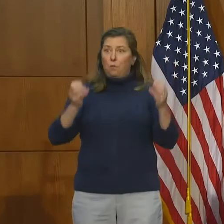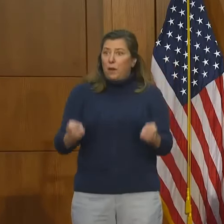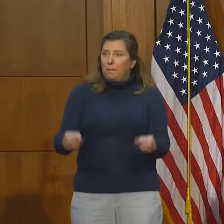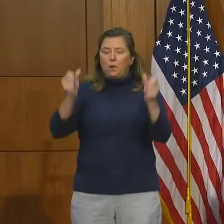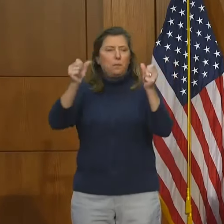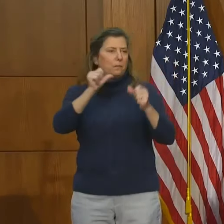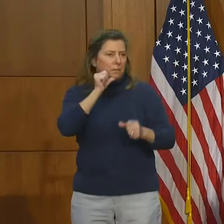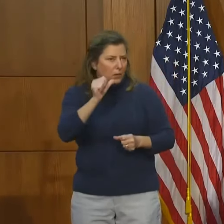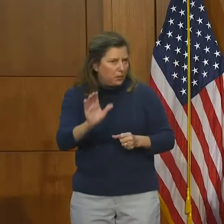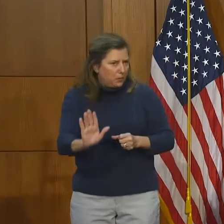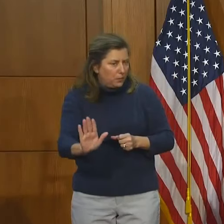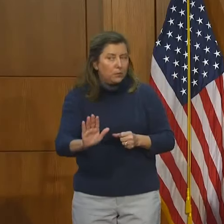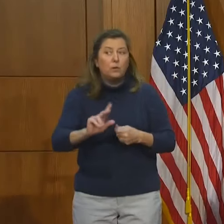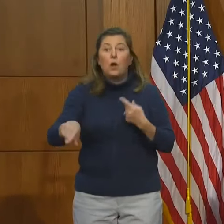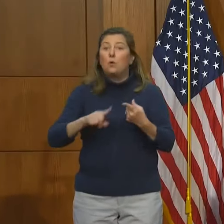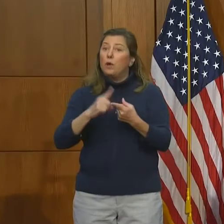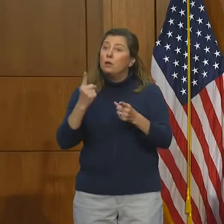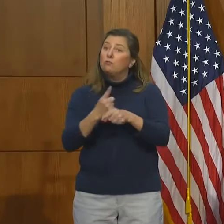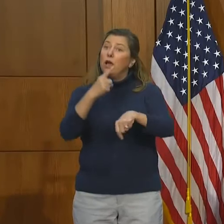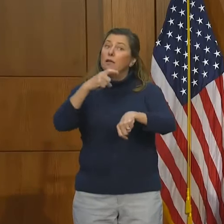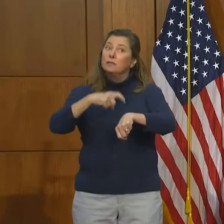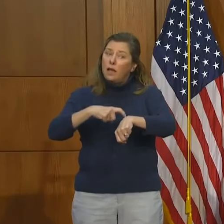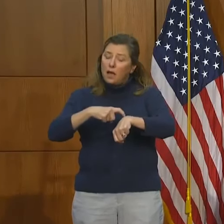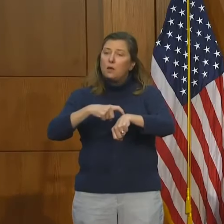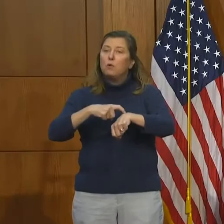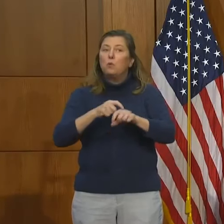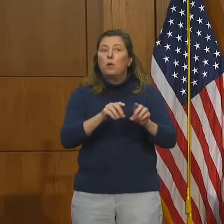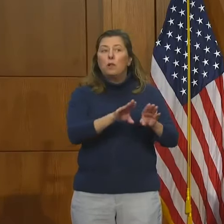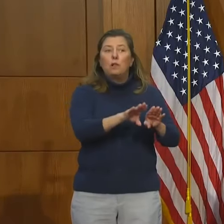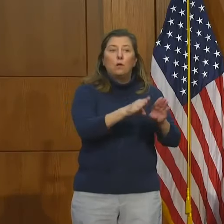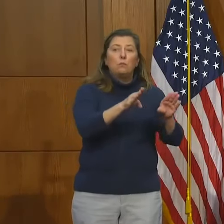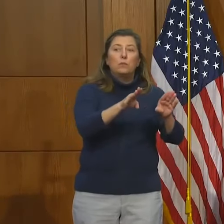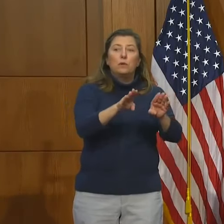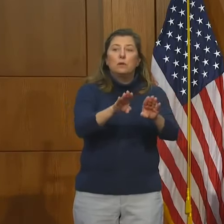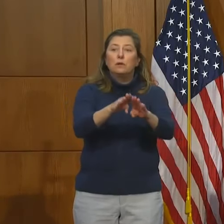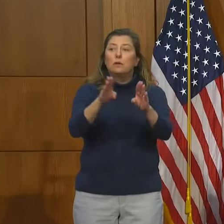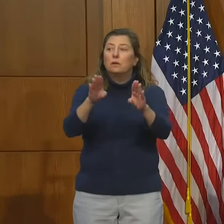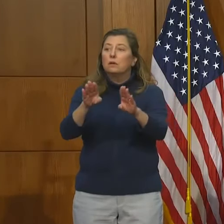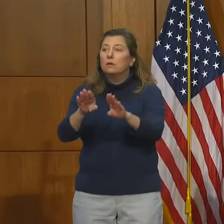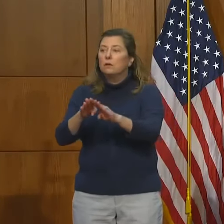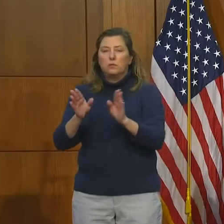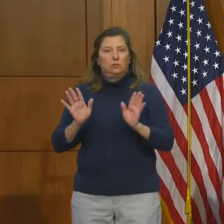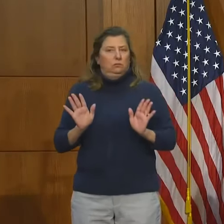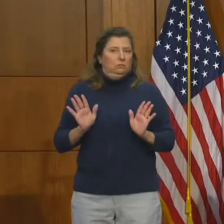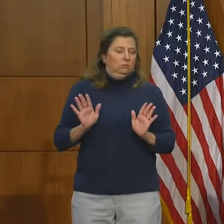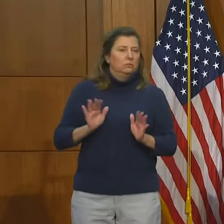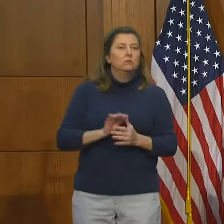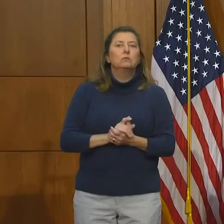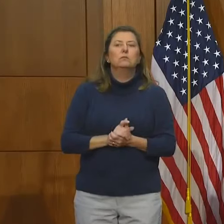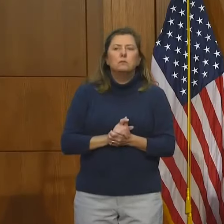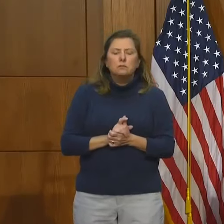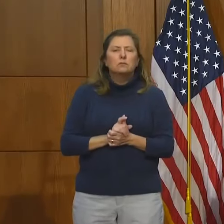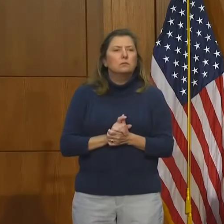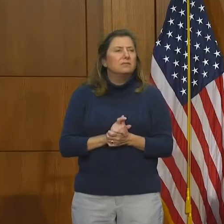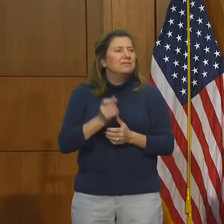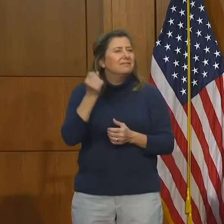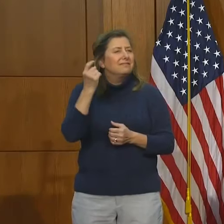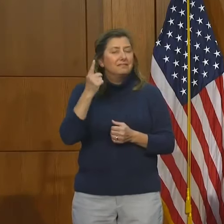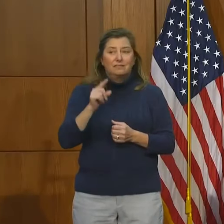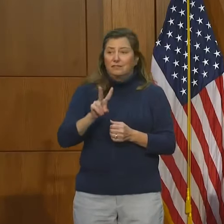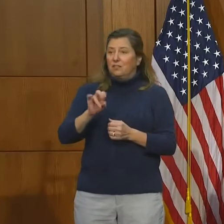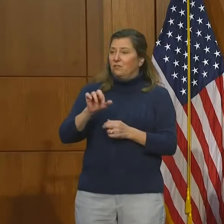open. When the time is right, we will turn a dimmer switch up just a notch. The reality is that